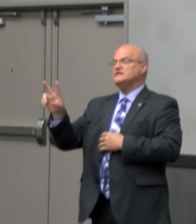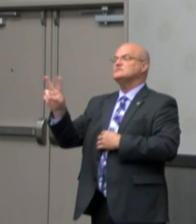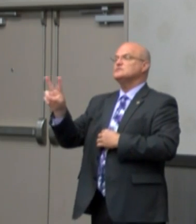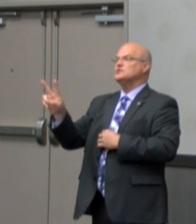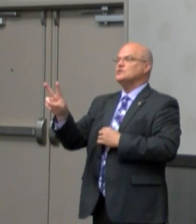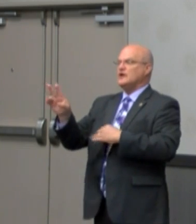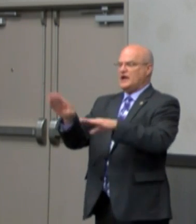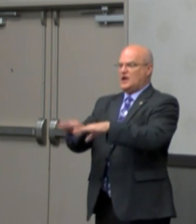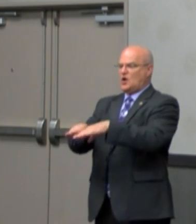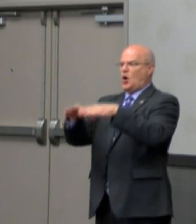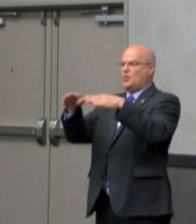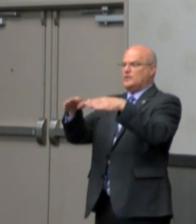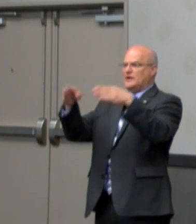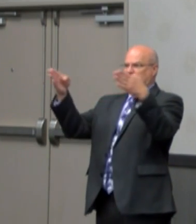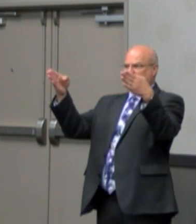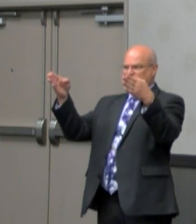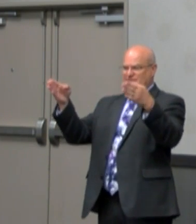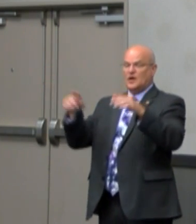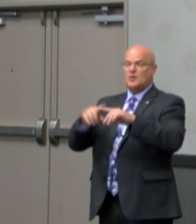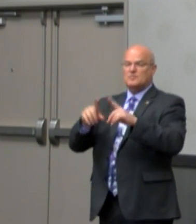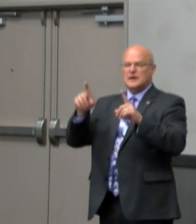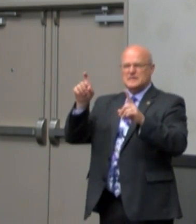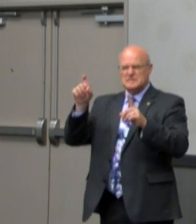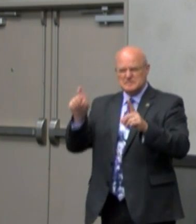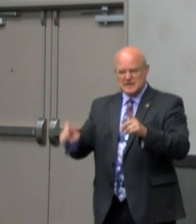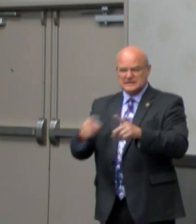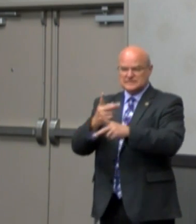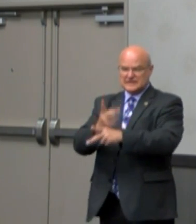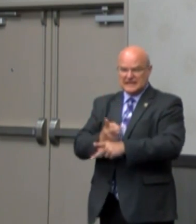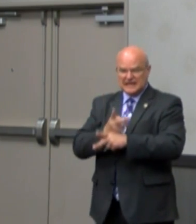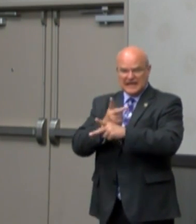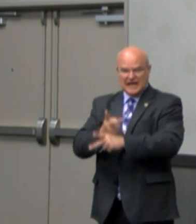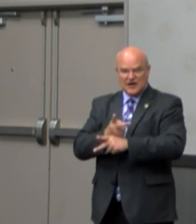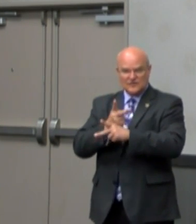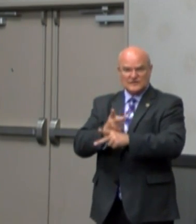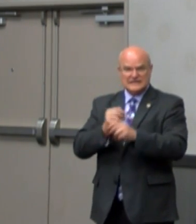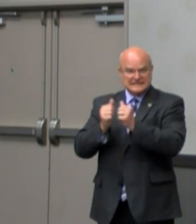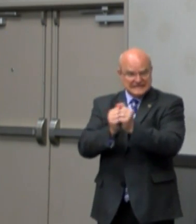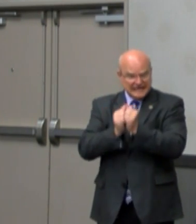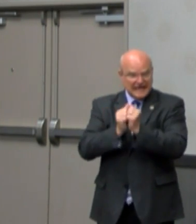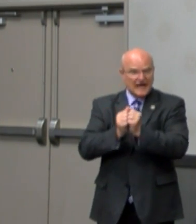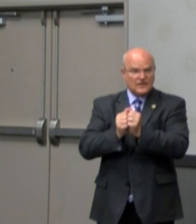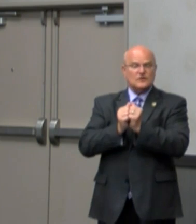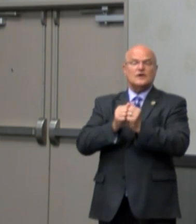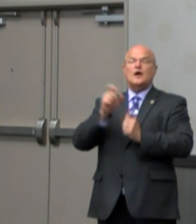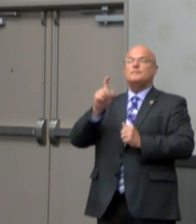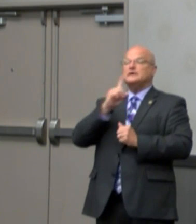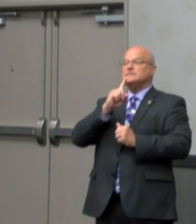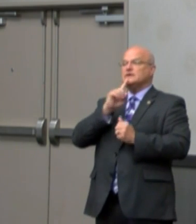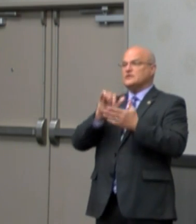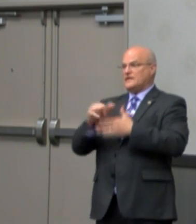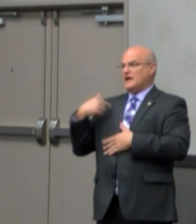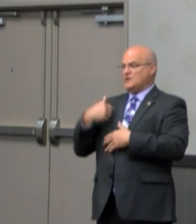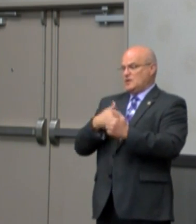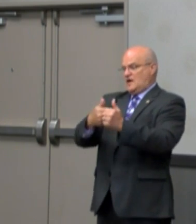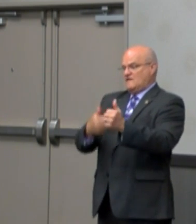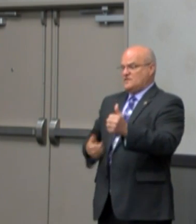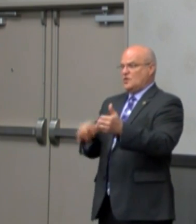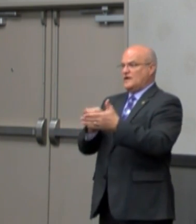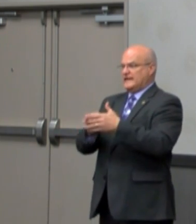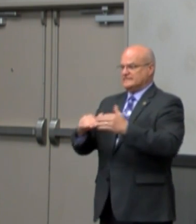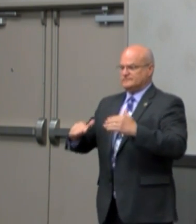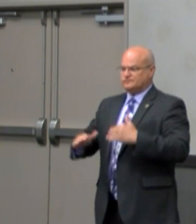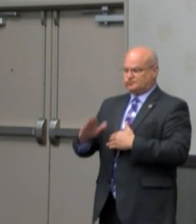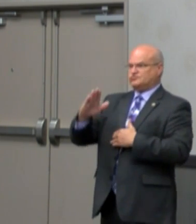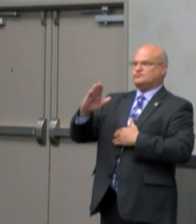and open up even more. But we've got to do this carefully, we've got to do it together, and we've got to make sure that we avoid that